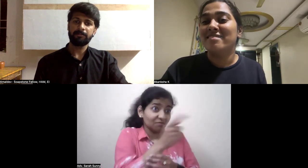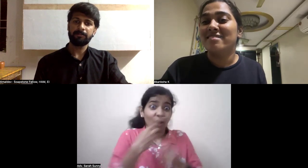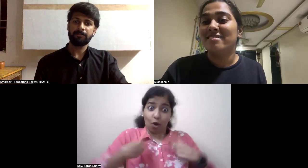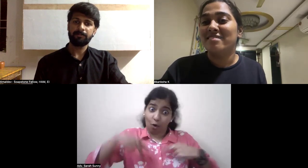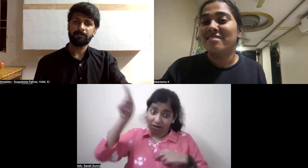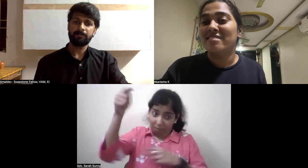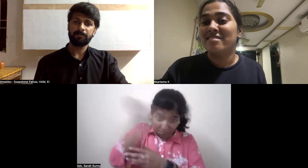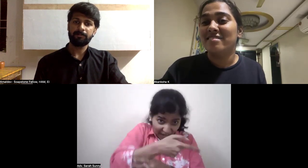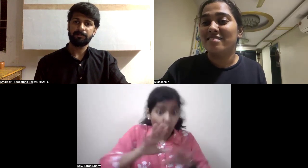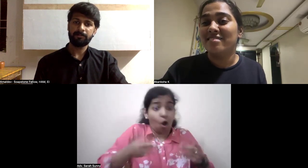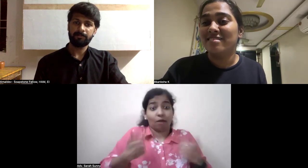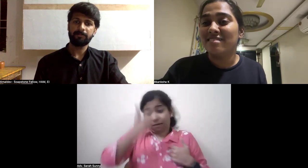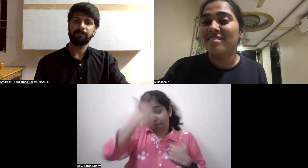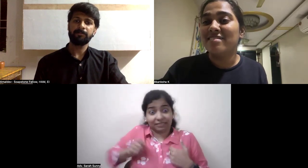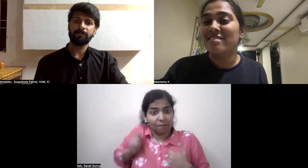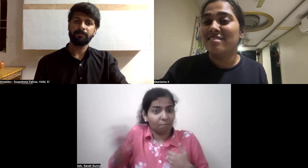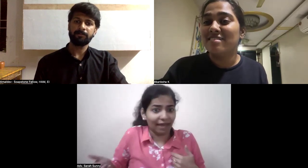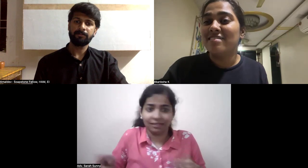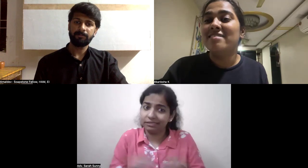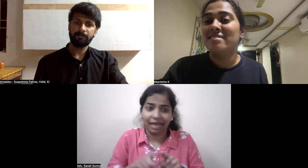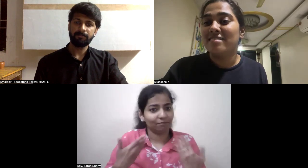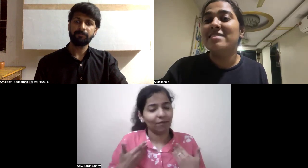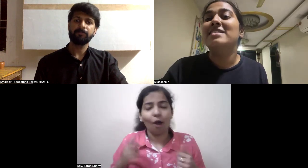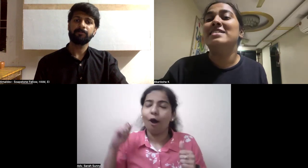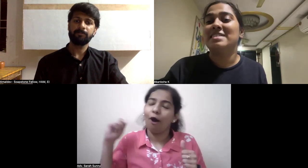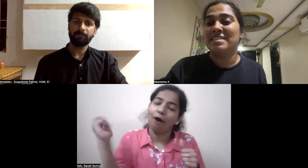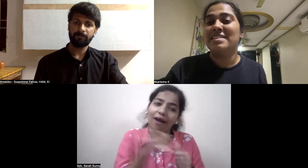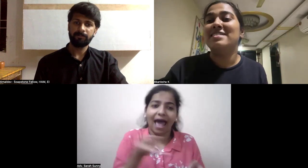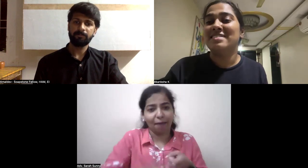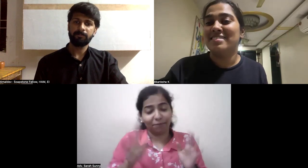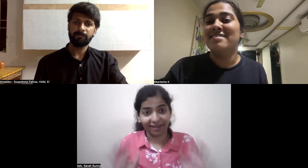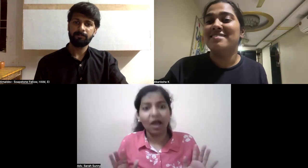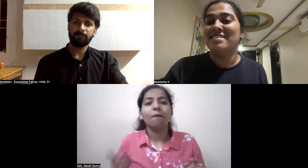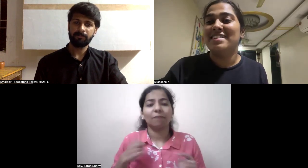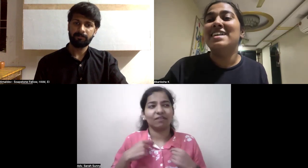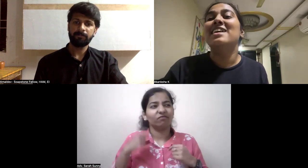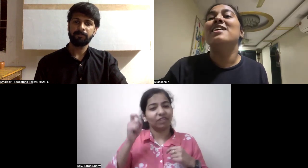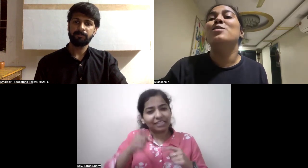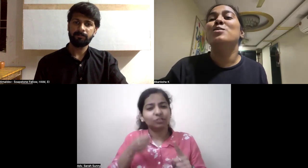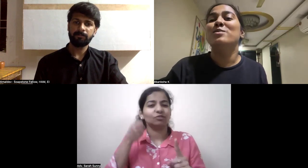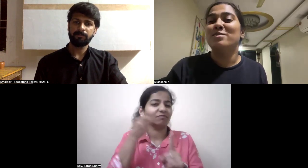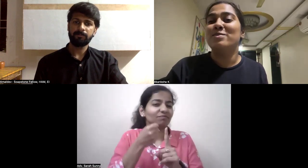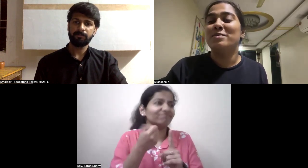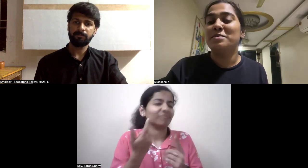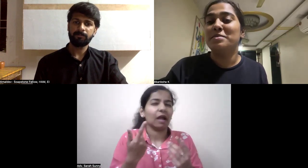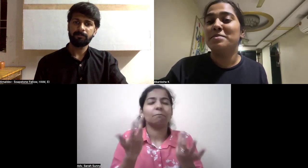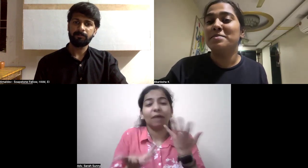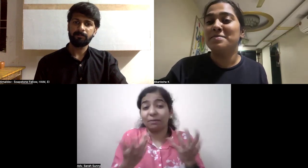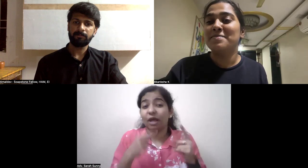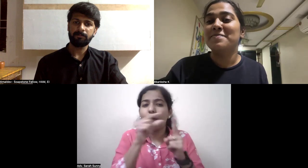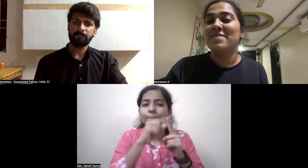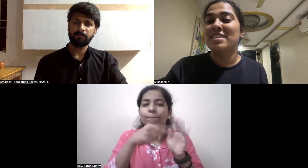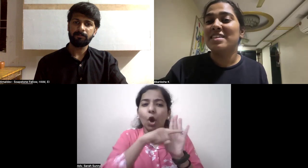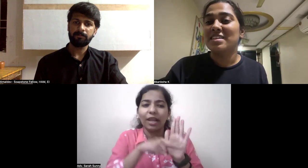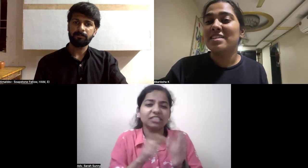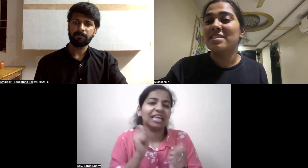of us, So if we have to pay from our own pockets, that becomes very difficult. It's a